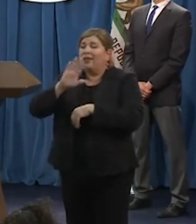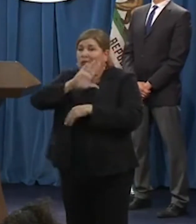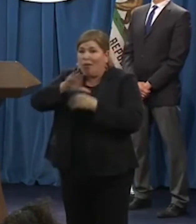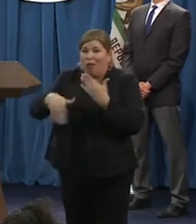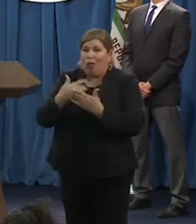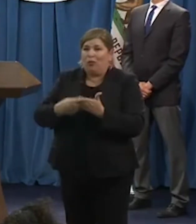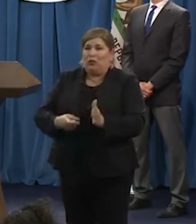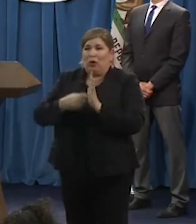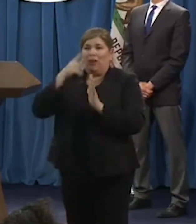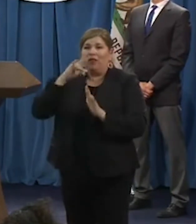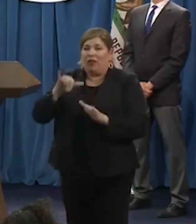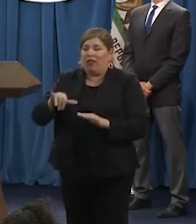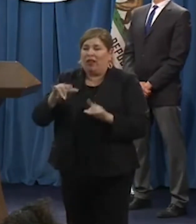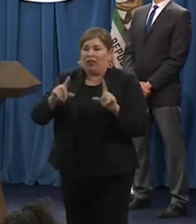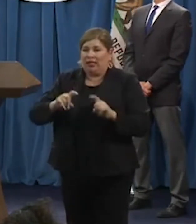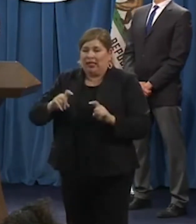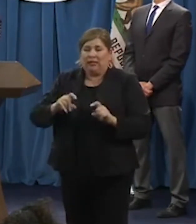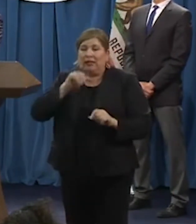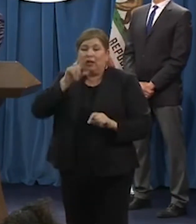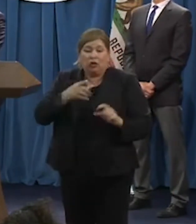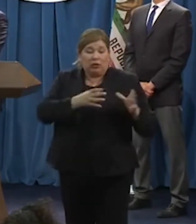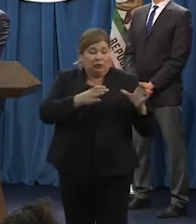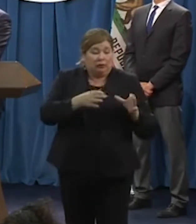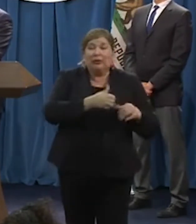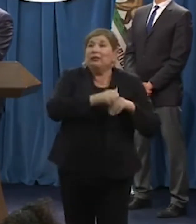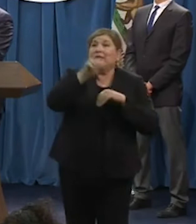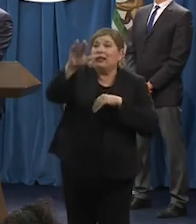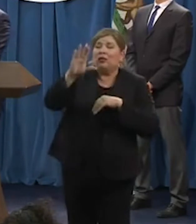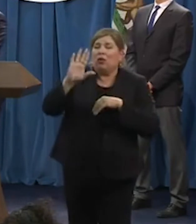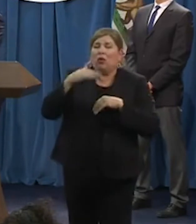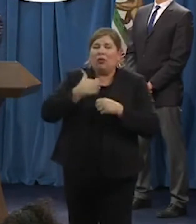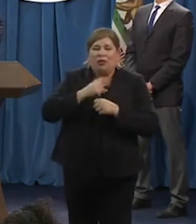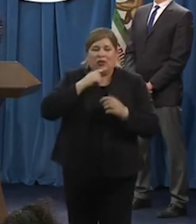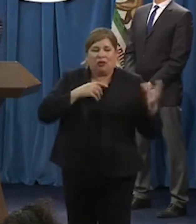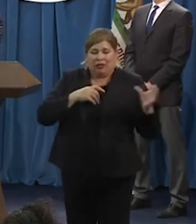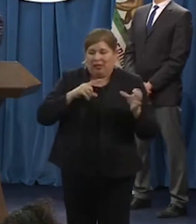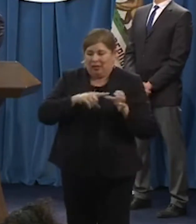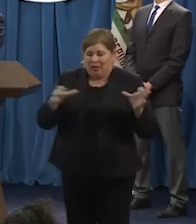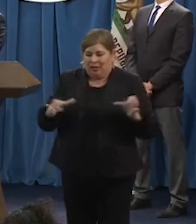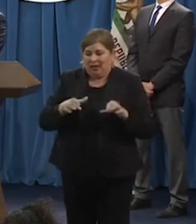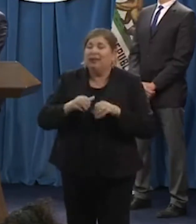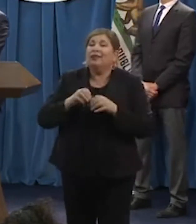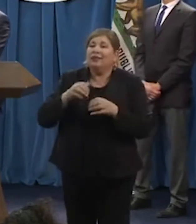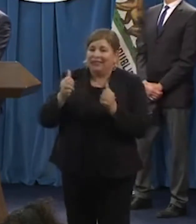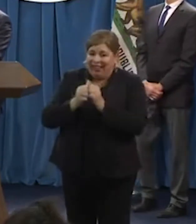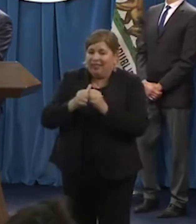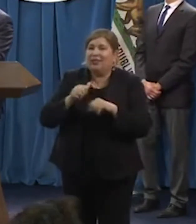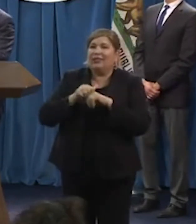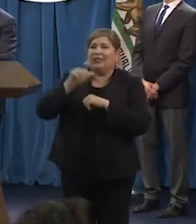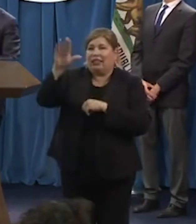kits, that we currently are meeting the demand. But again, that demand is